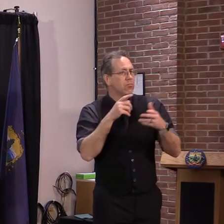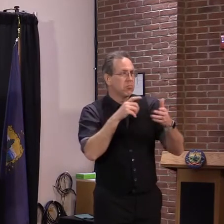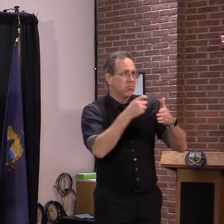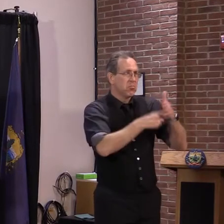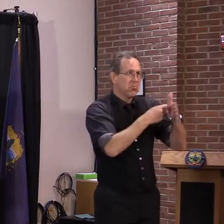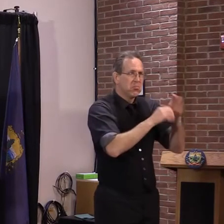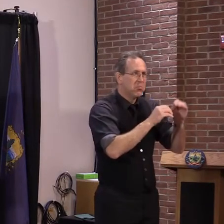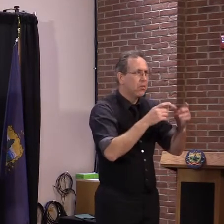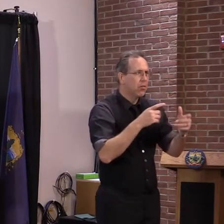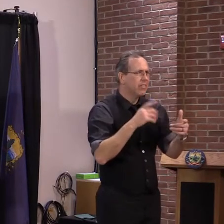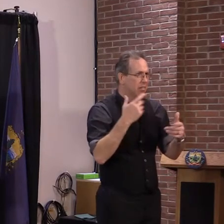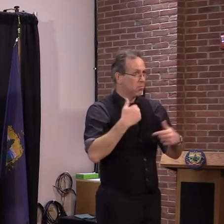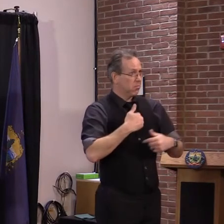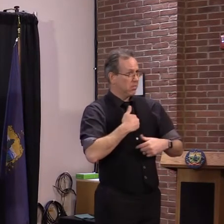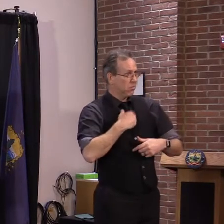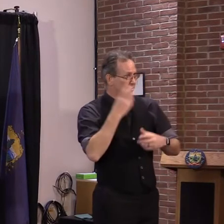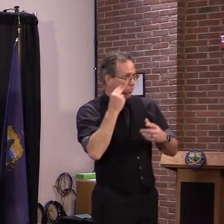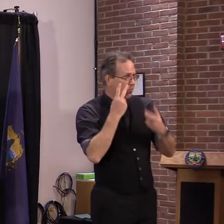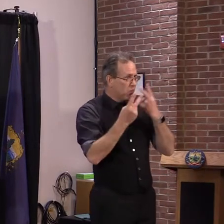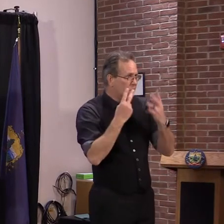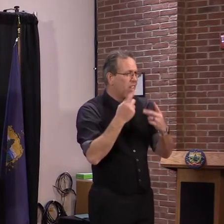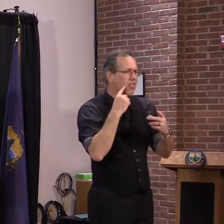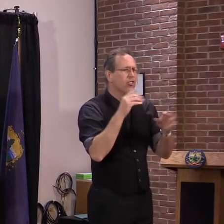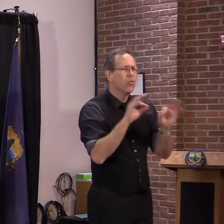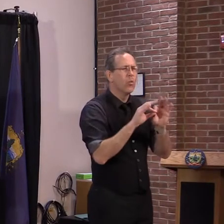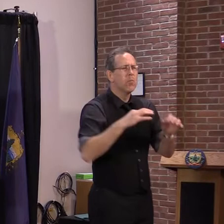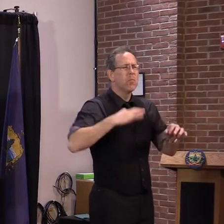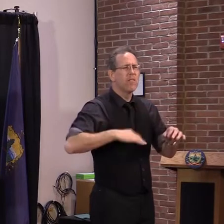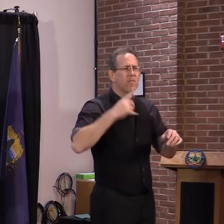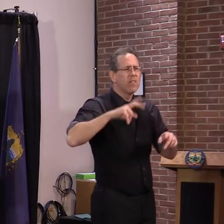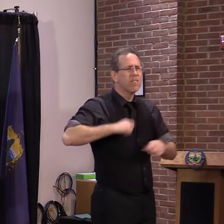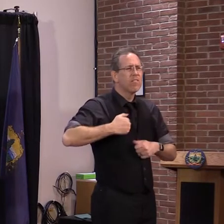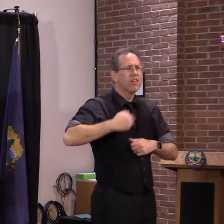have beneficial results